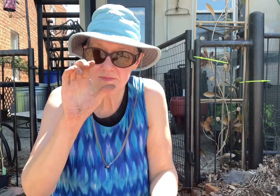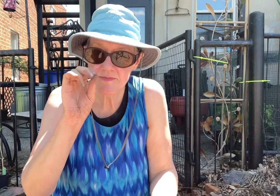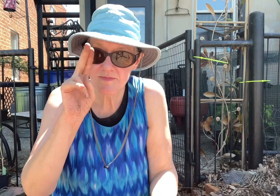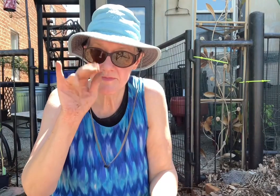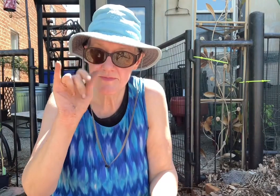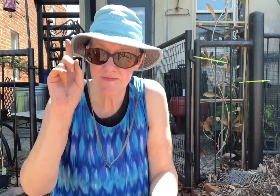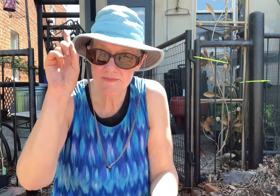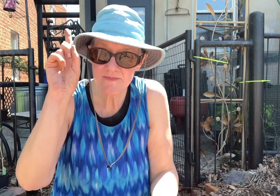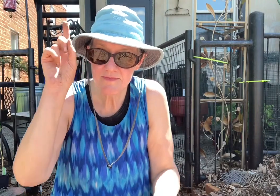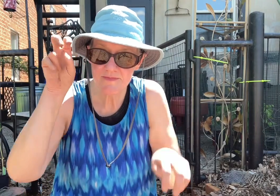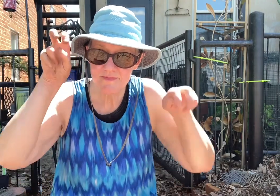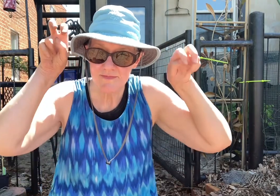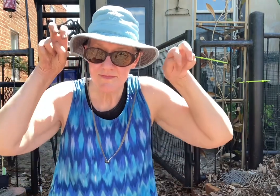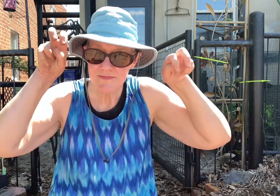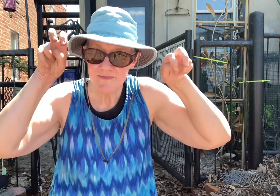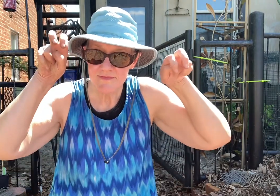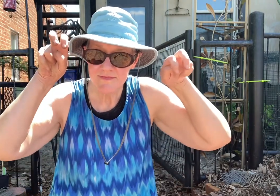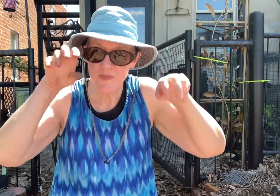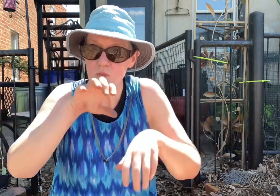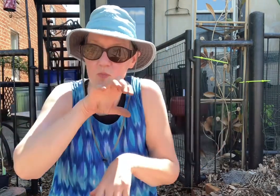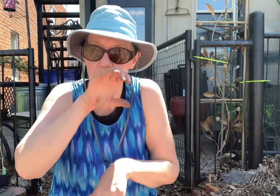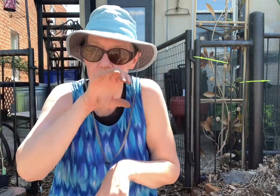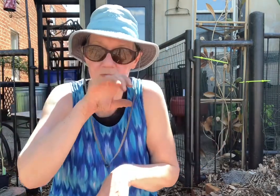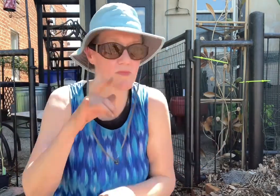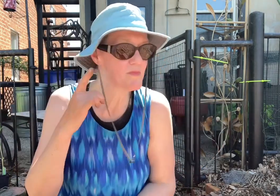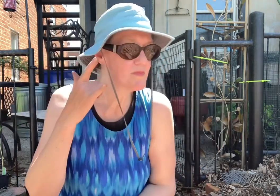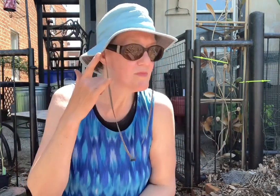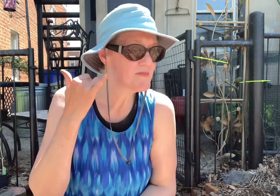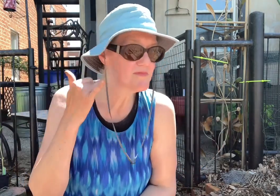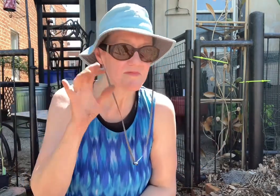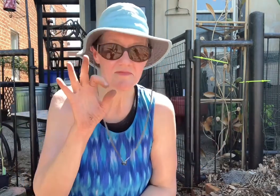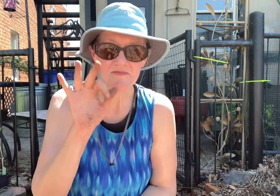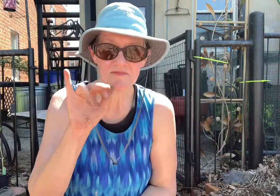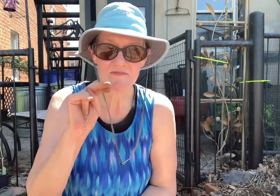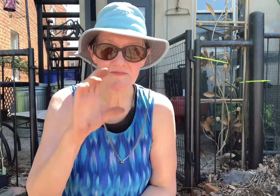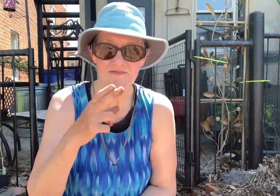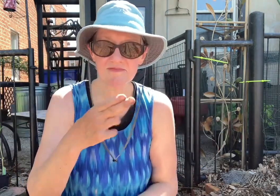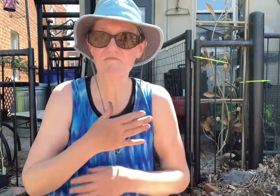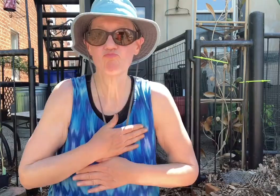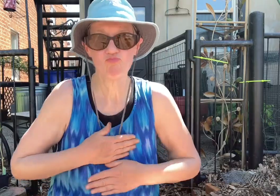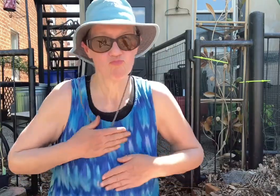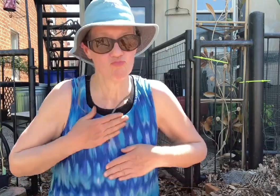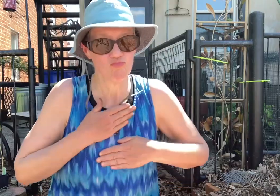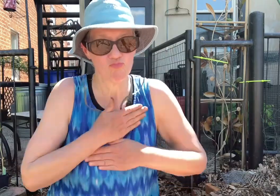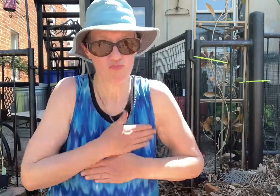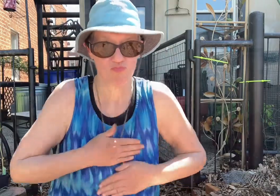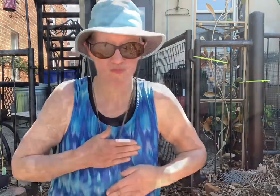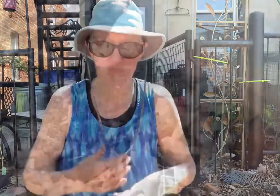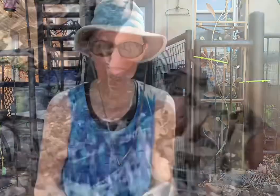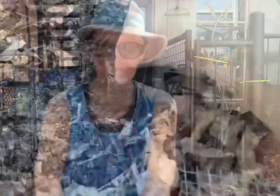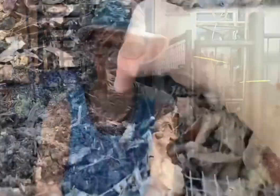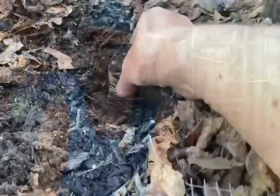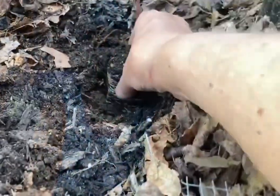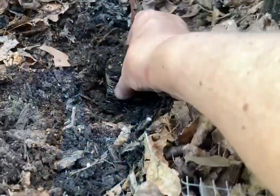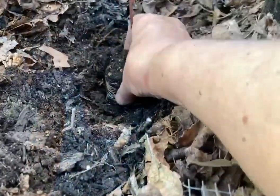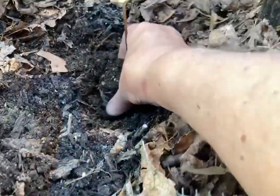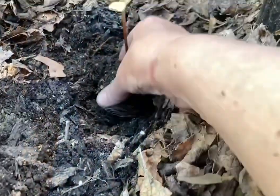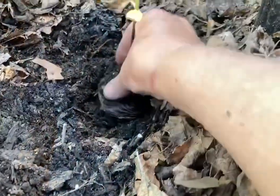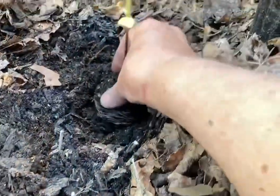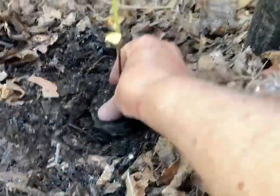goldfinch come, because up there on the balcony we can sit and have a bird's eye view.